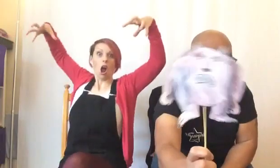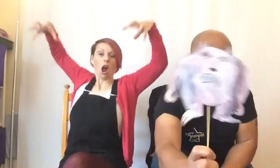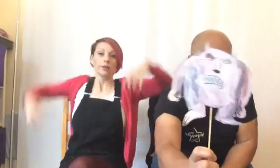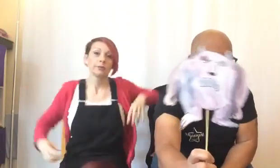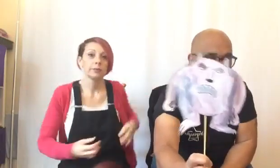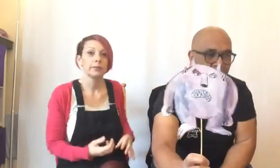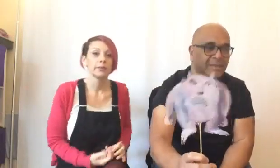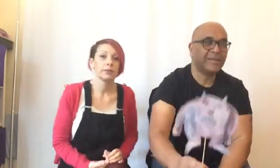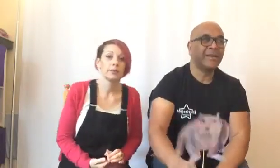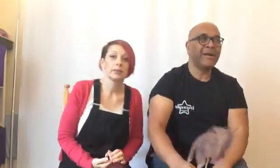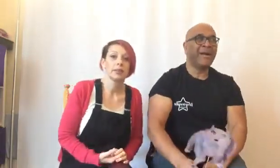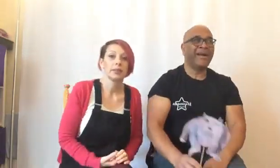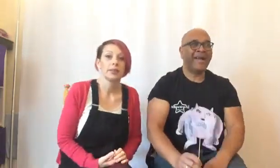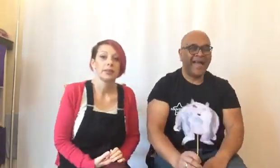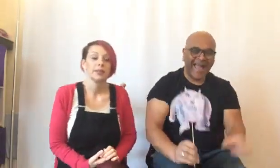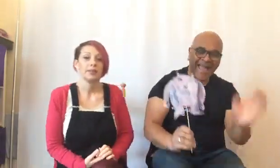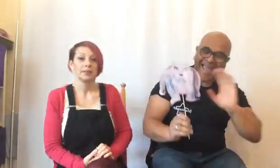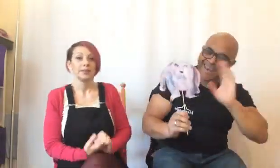"Oh.